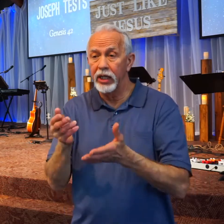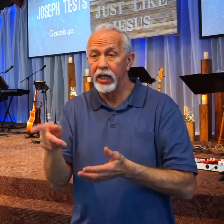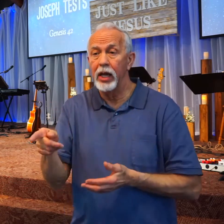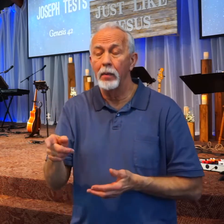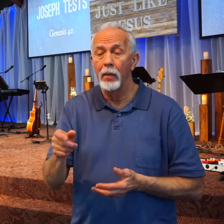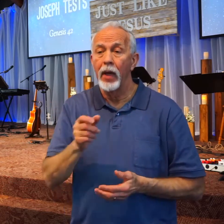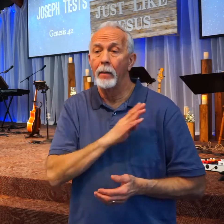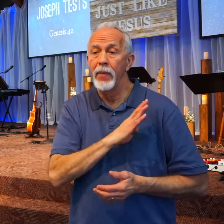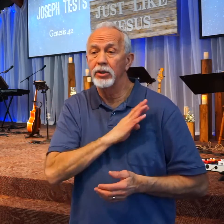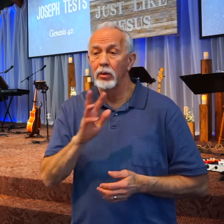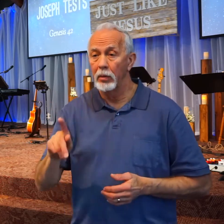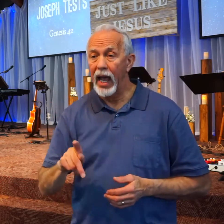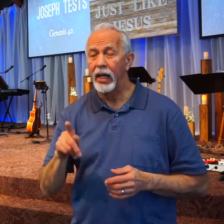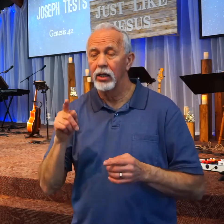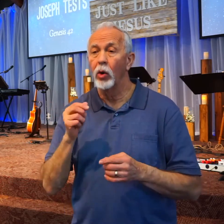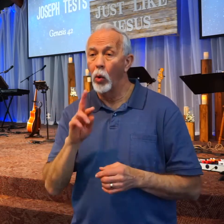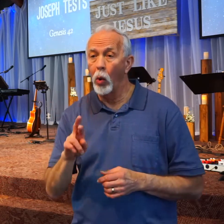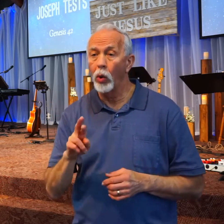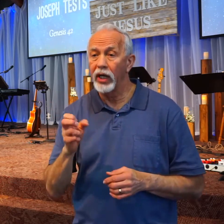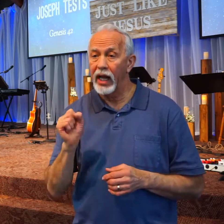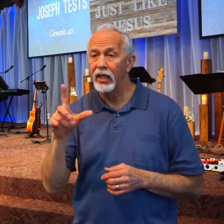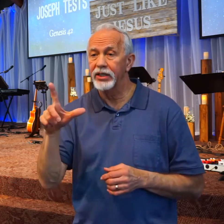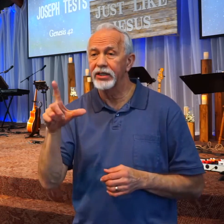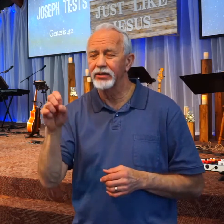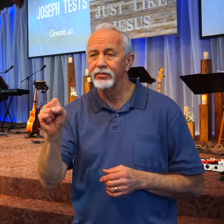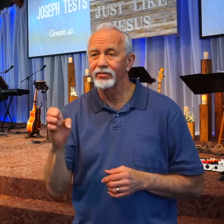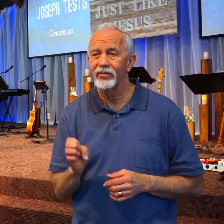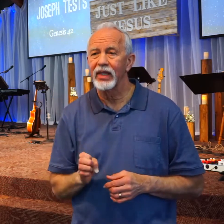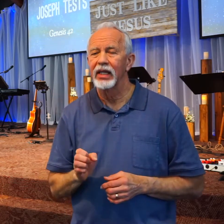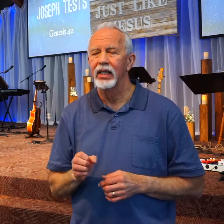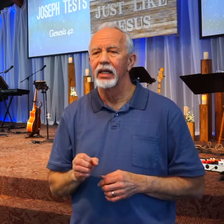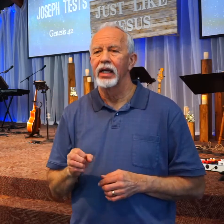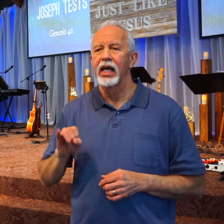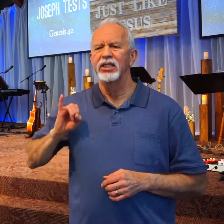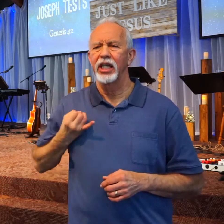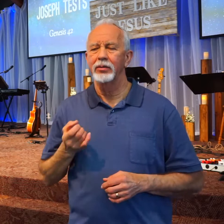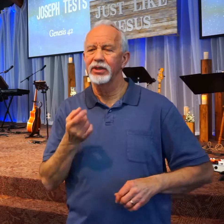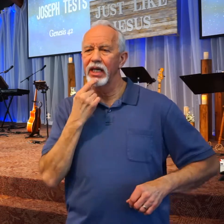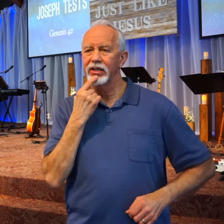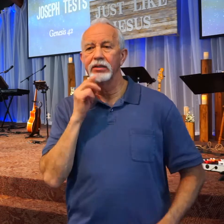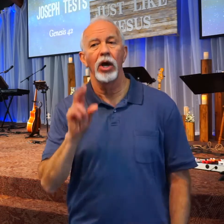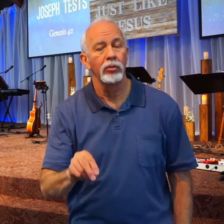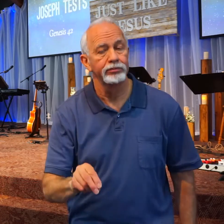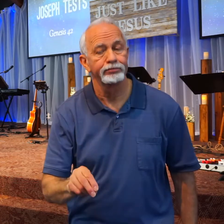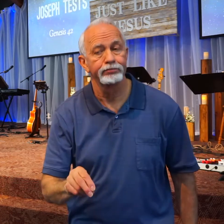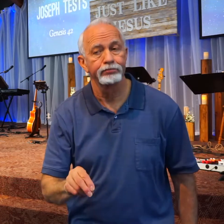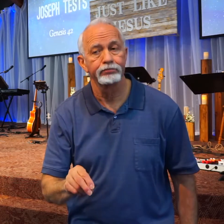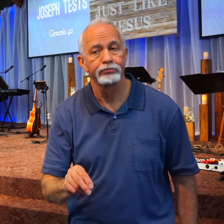or else. And to that, Jacob simply says, no.